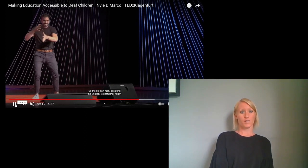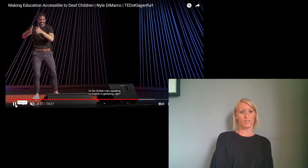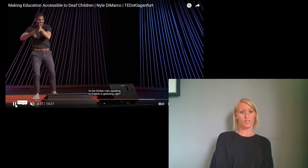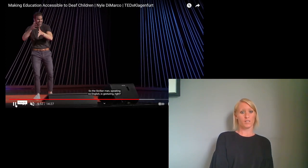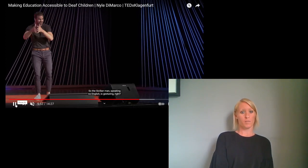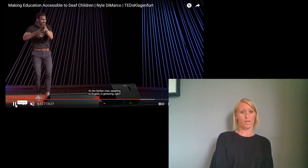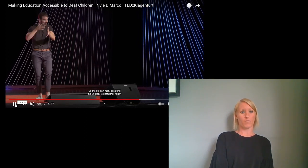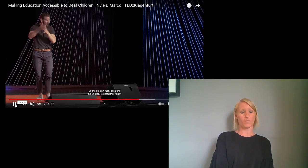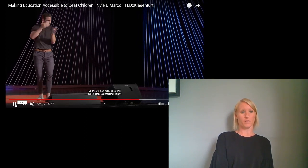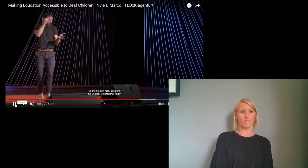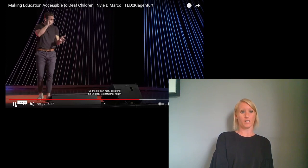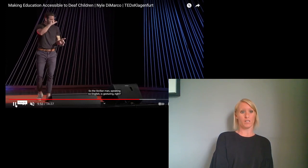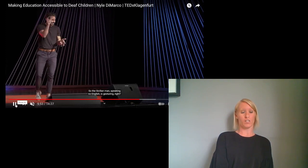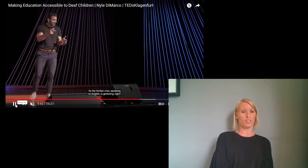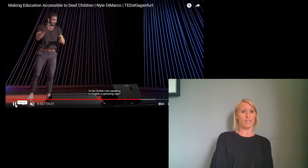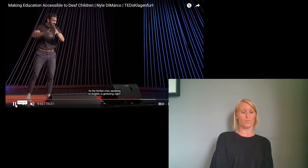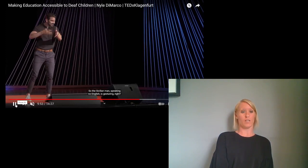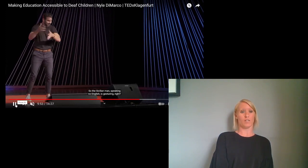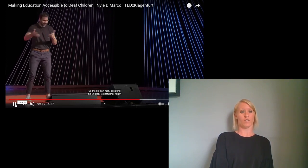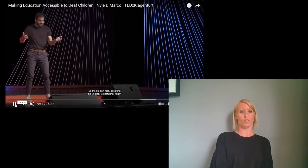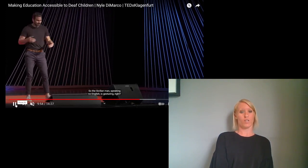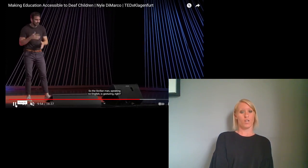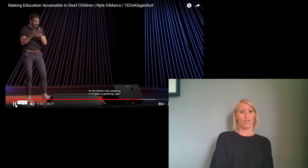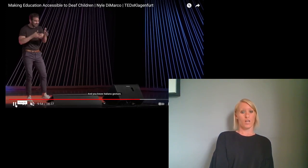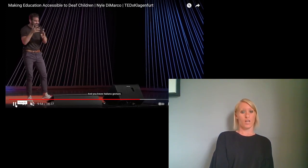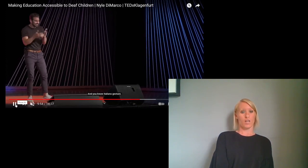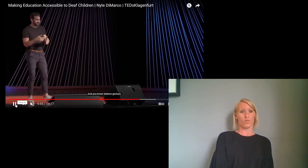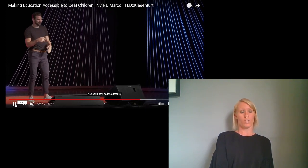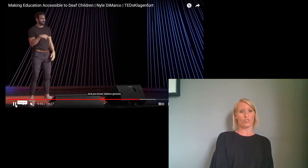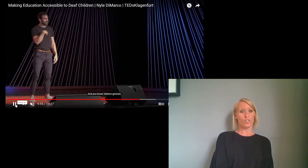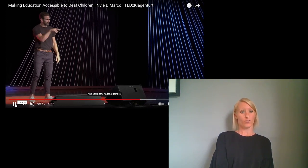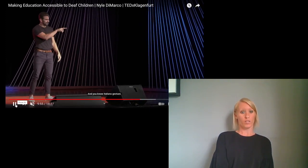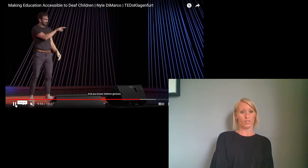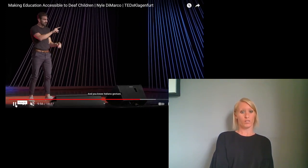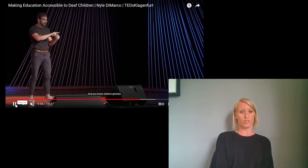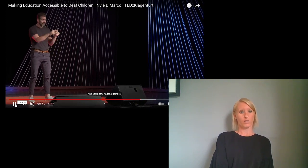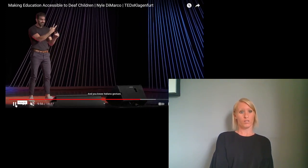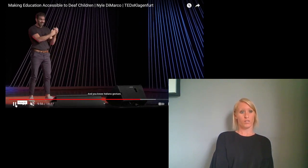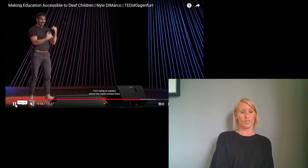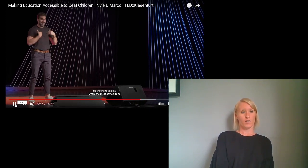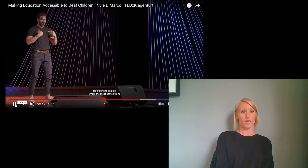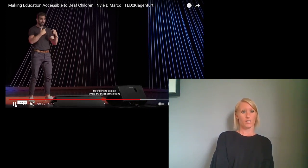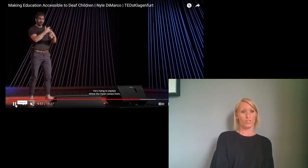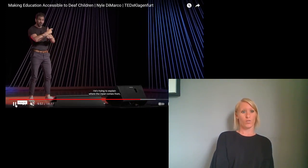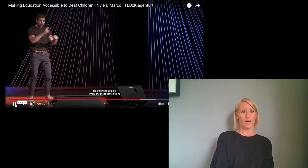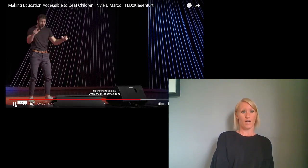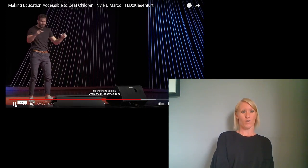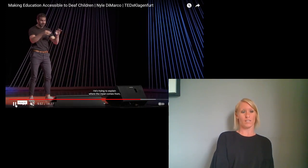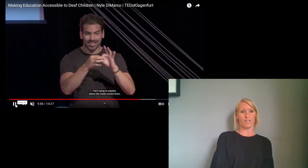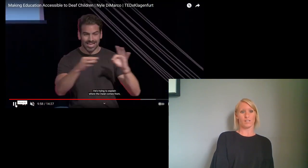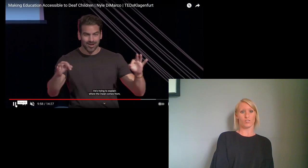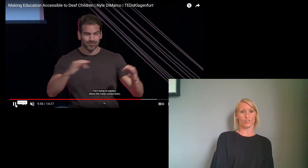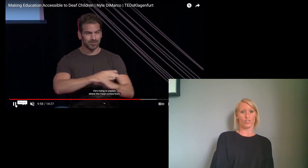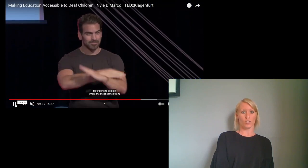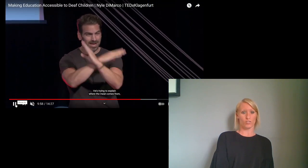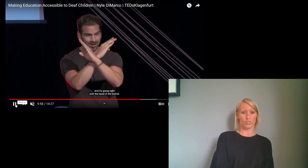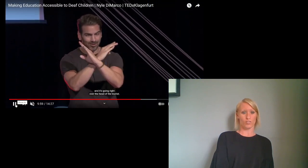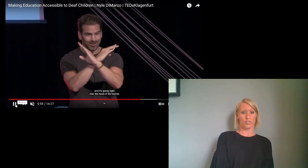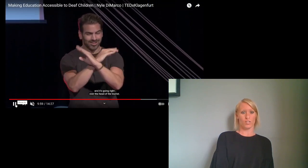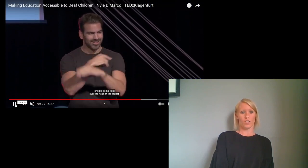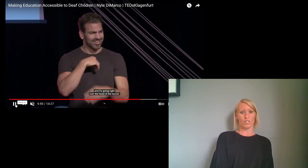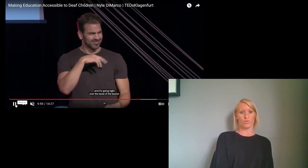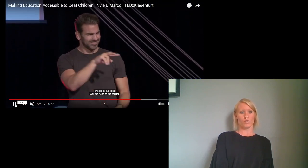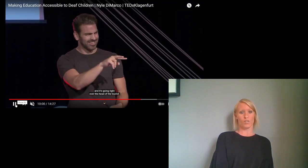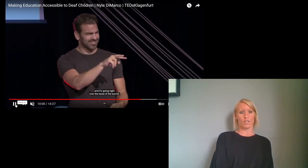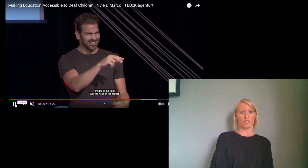The Sicilian man could not speak English, and was gesturing. And you know how Italians